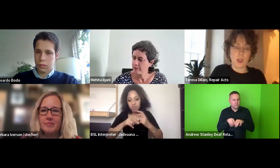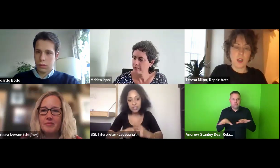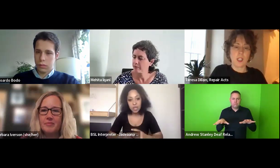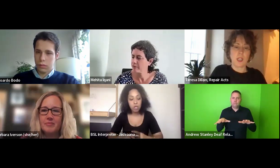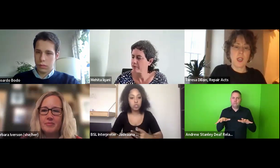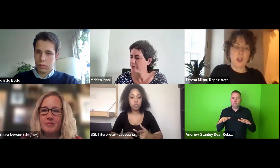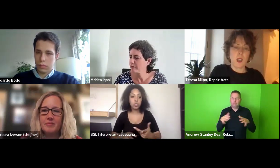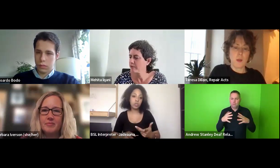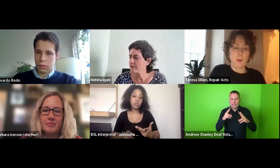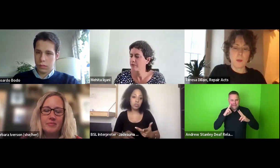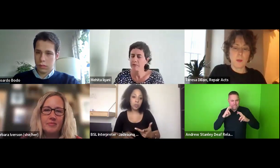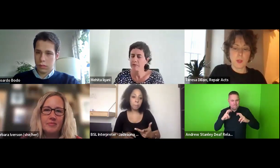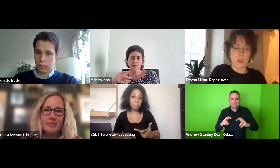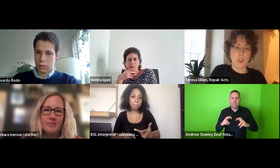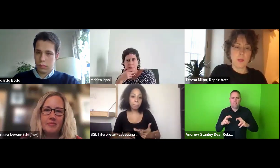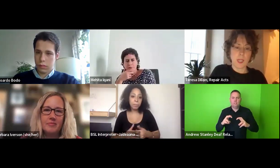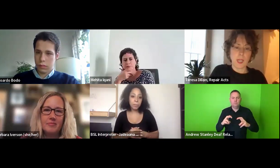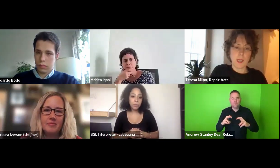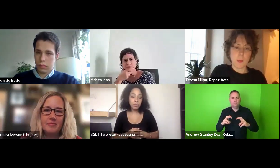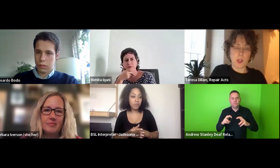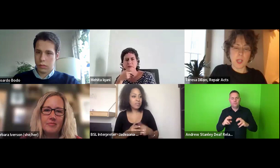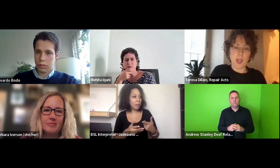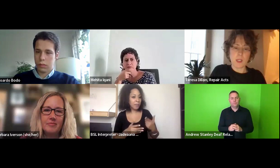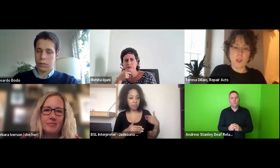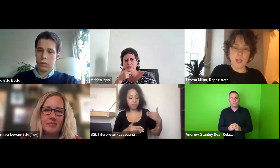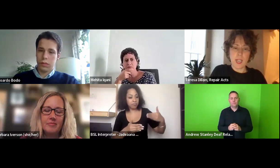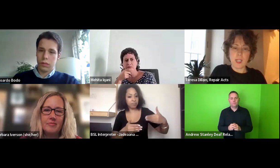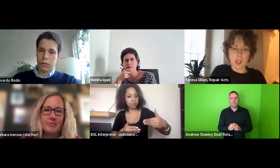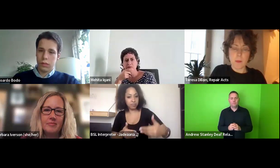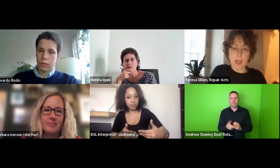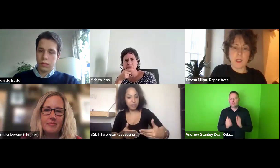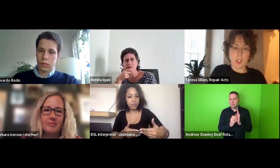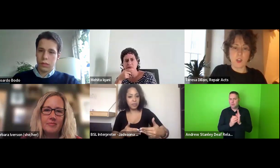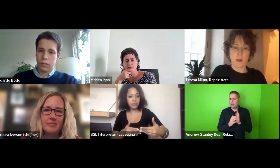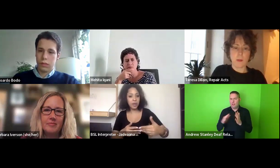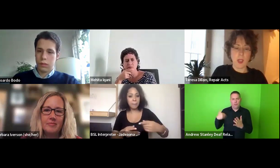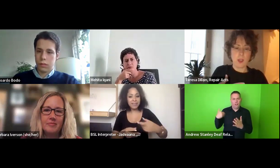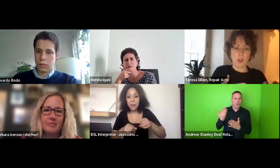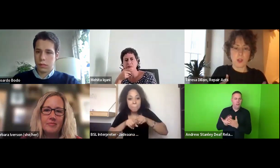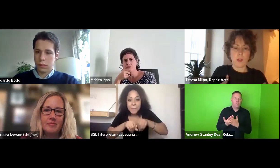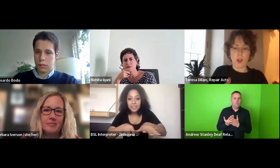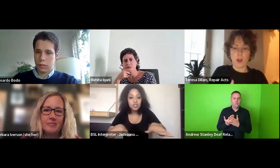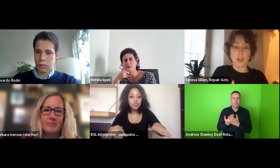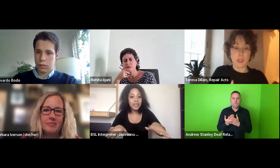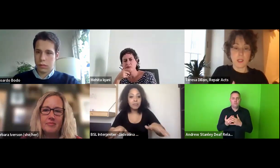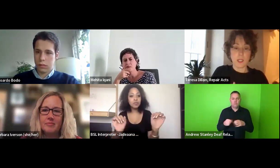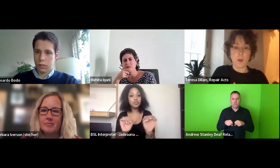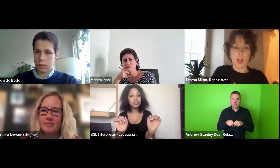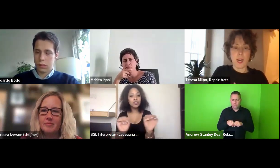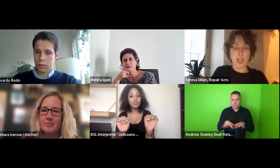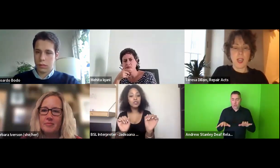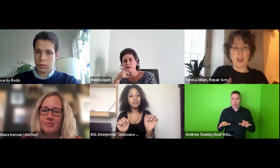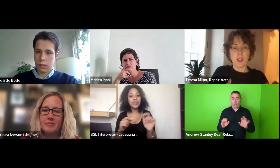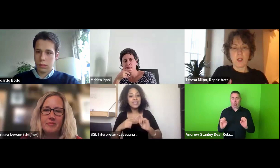media archaeology, for some decades, but hasn't really hit that mainstream sort of resonance